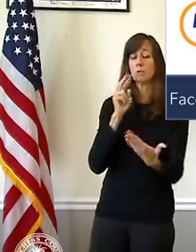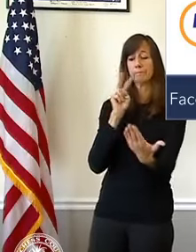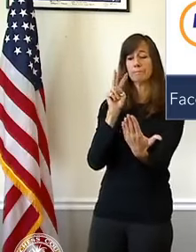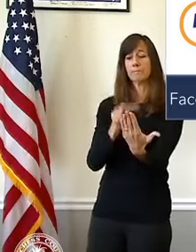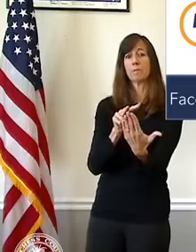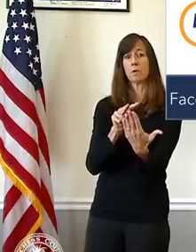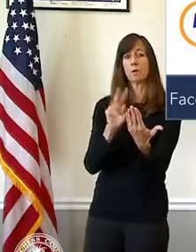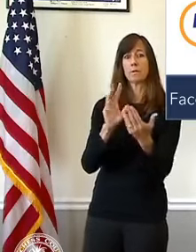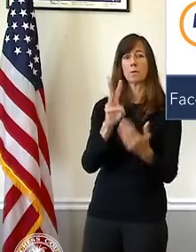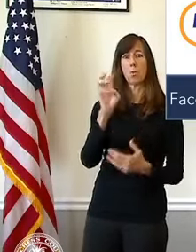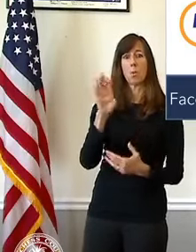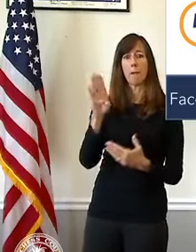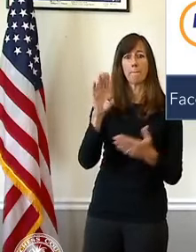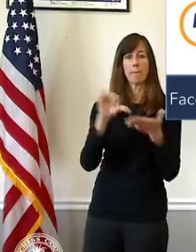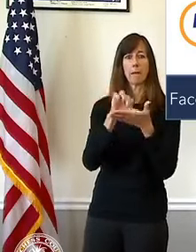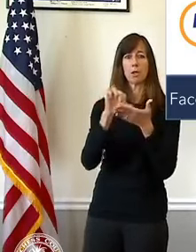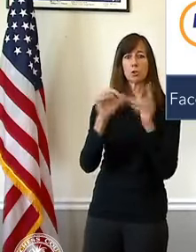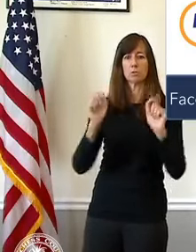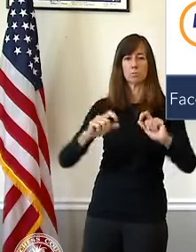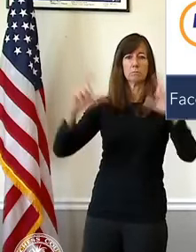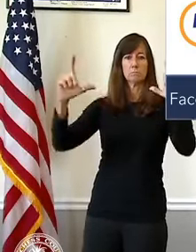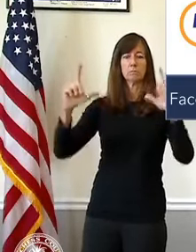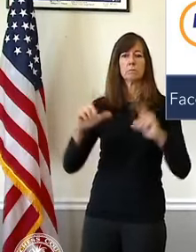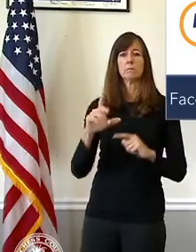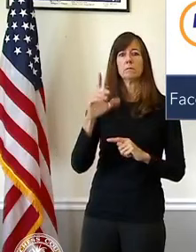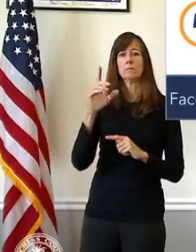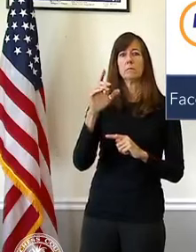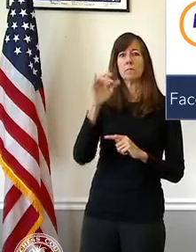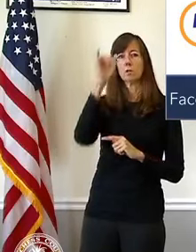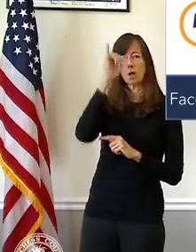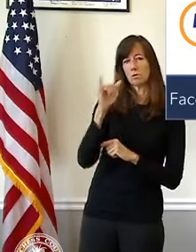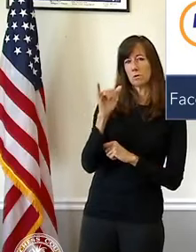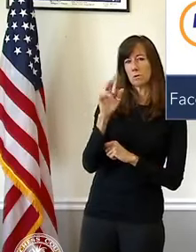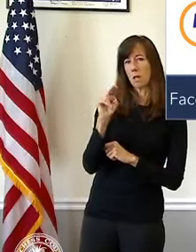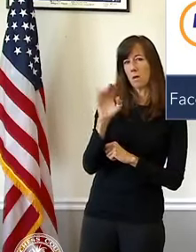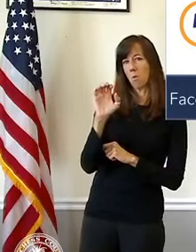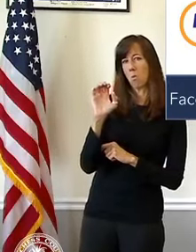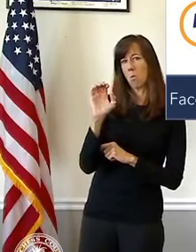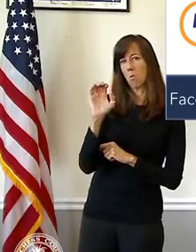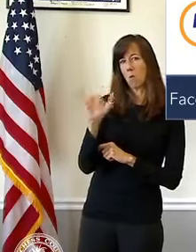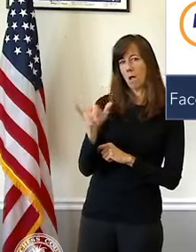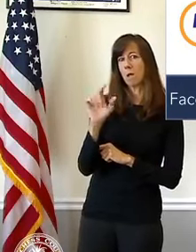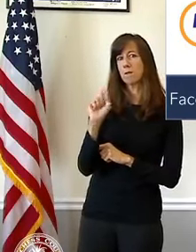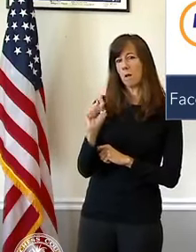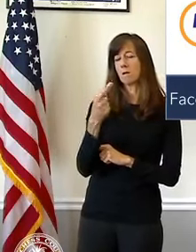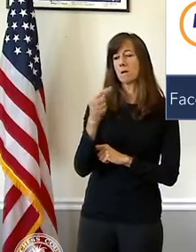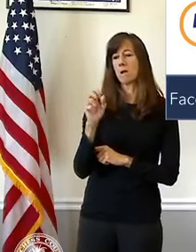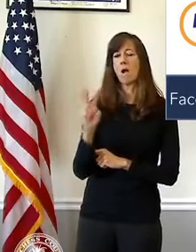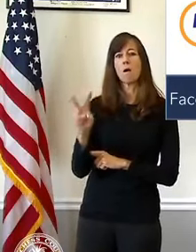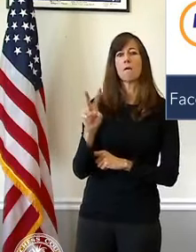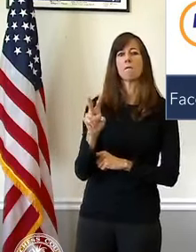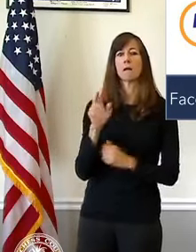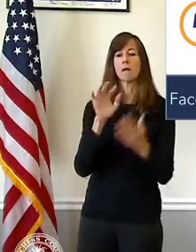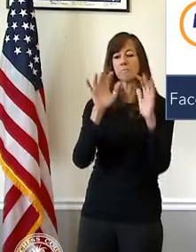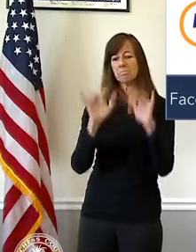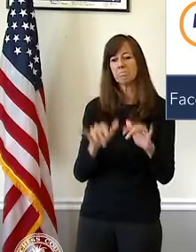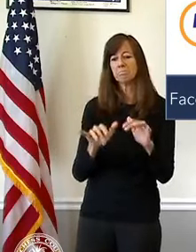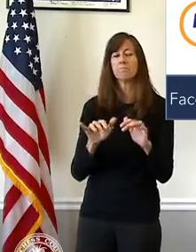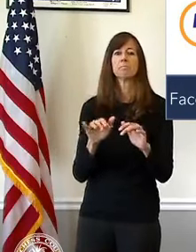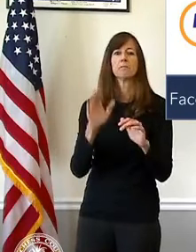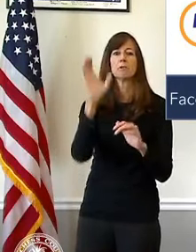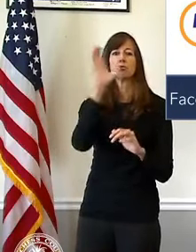Duchess, is it still Duchess Elections? Or DuchessNY.gov, and then go to the elections, and then type in elections or Board of Elections in the